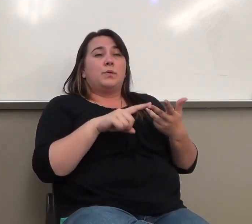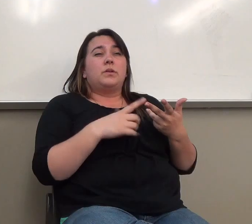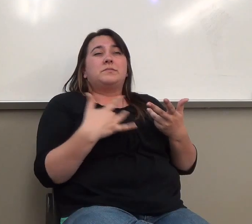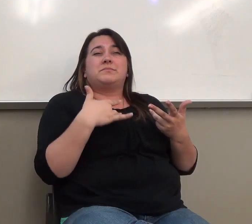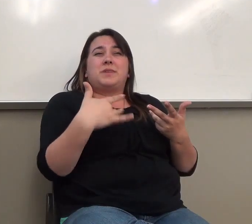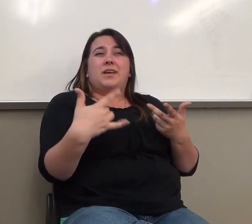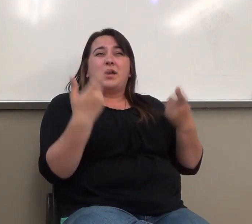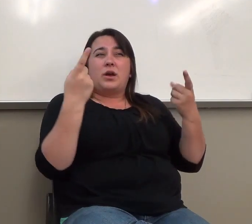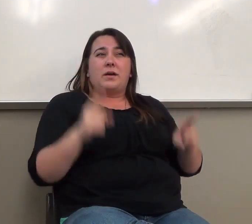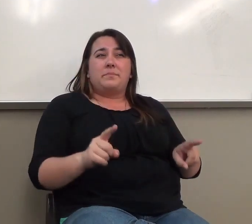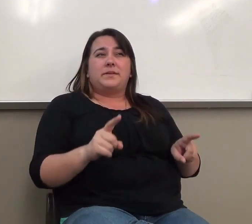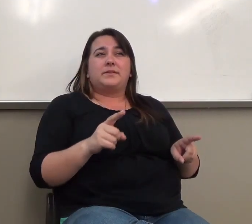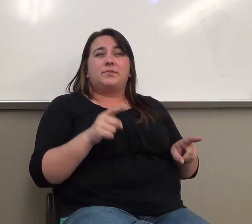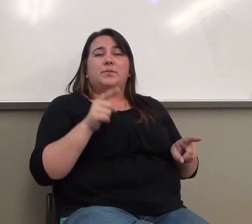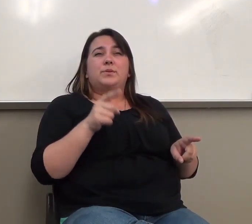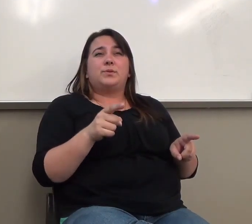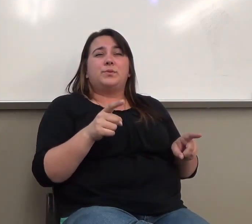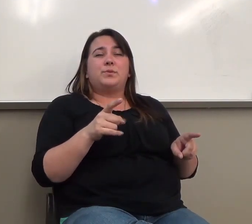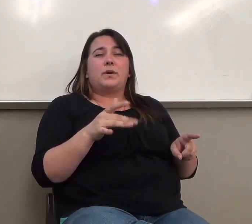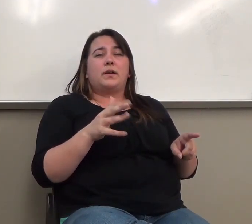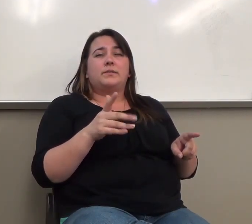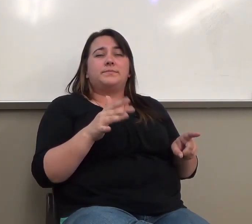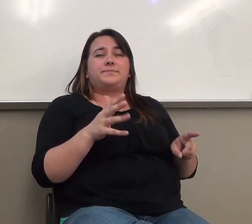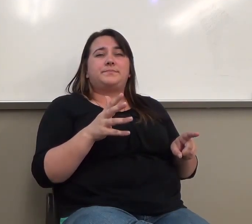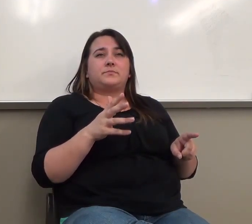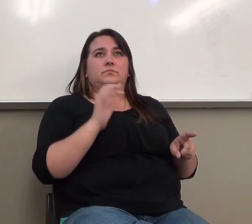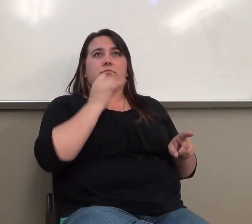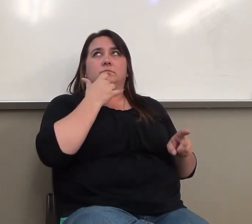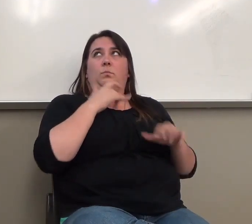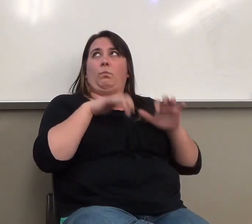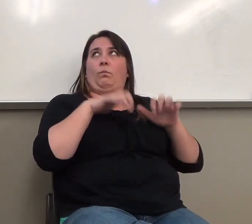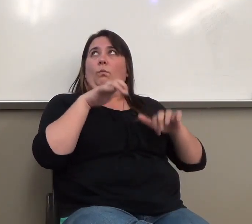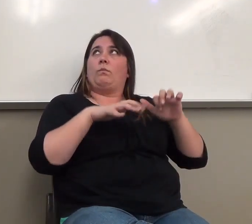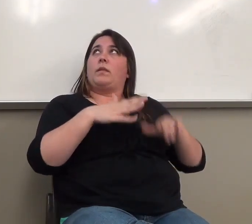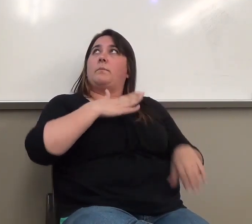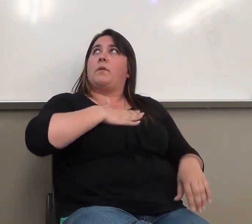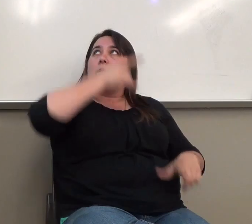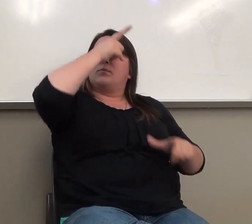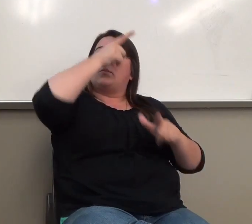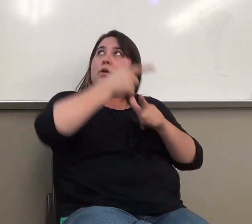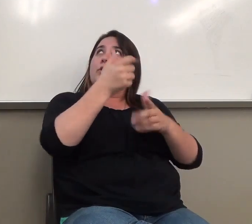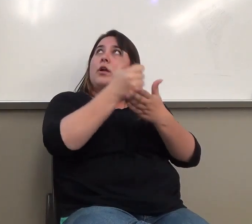Compound subject. This one is after the lost subject. This is pretty easy.